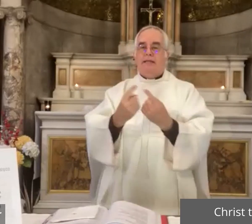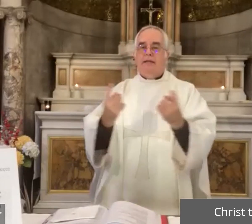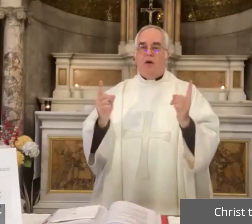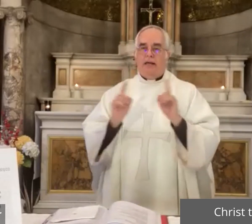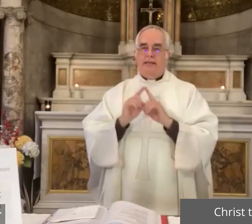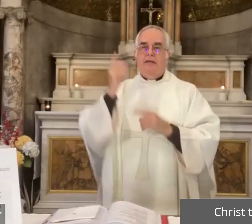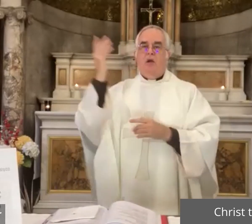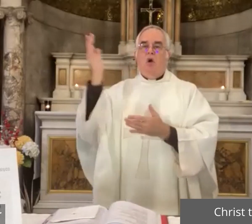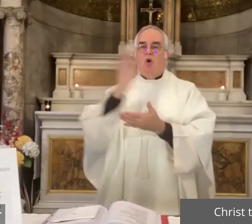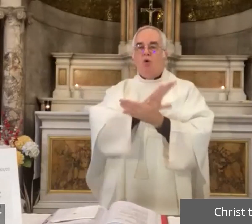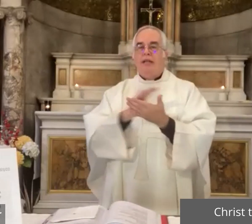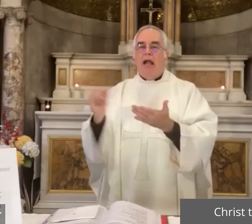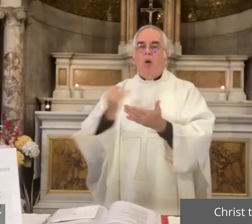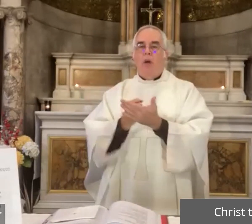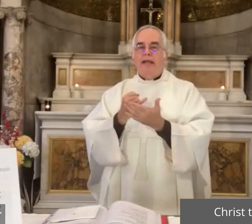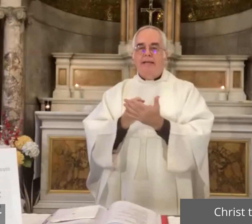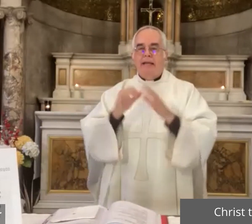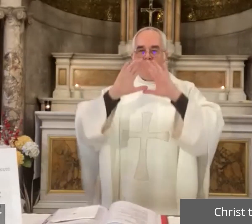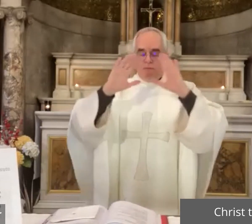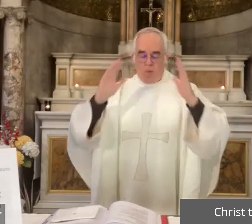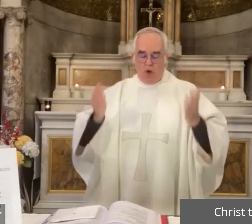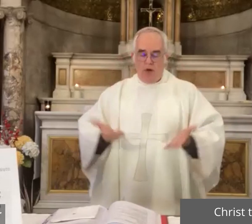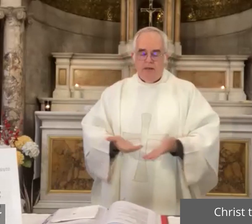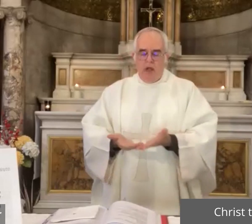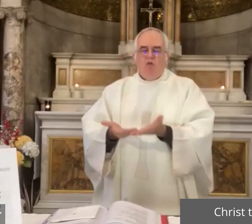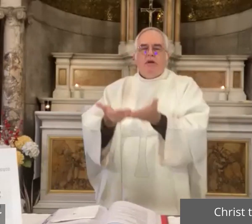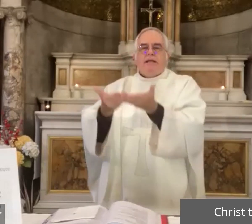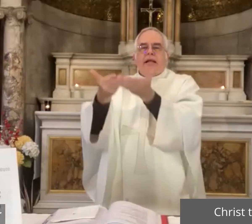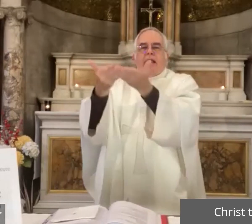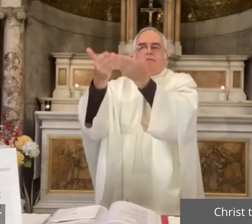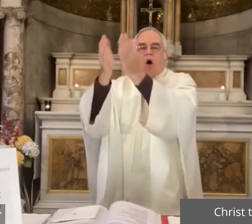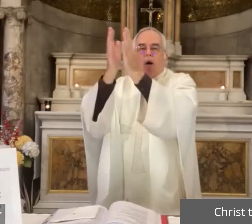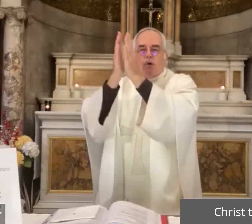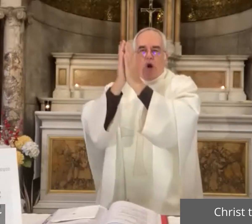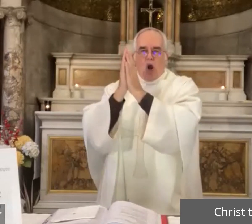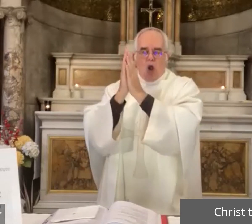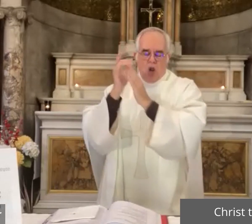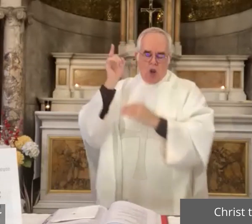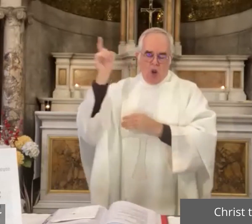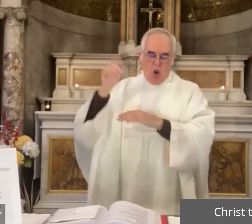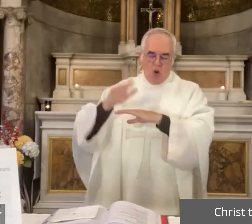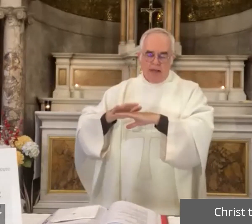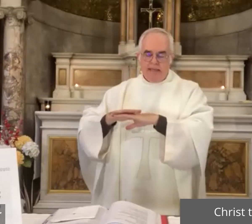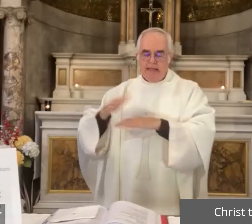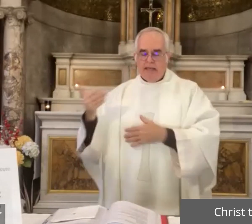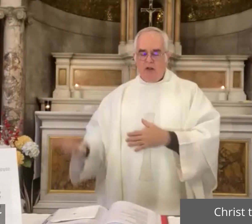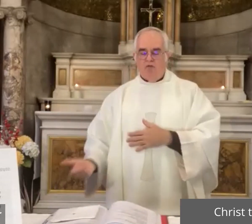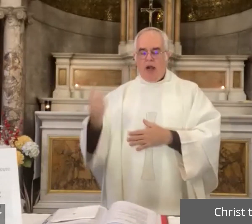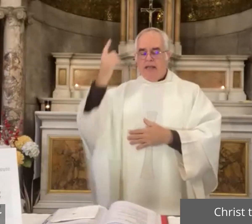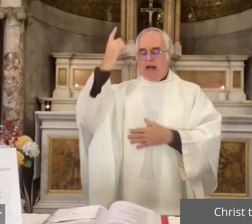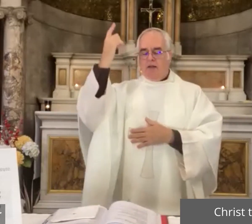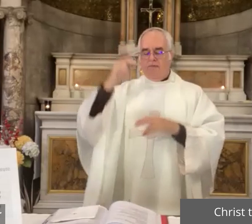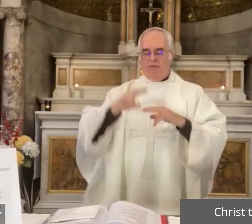have mercy on us. You take away sins of the world, receive our prayer. You are teaching